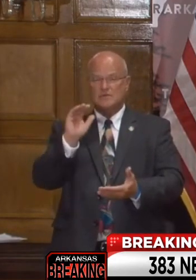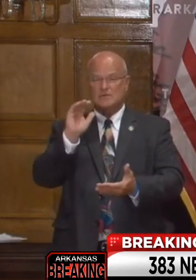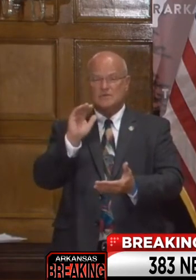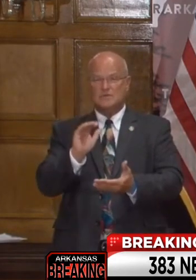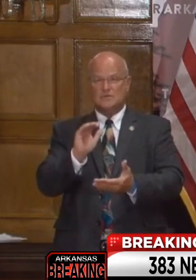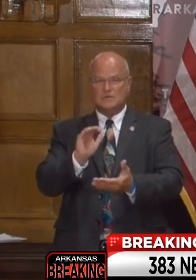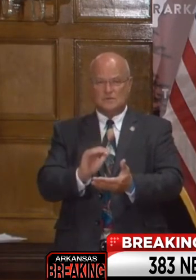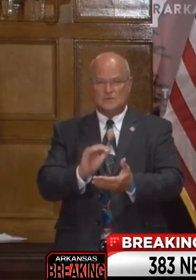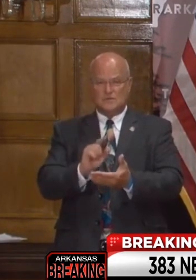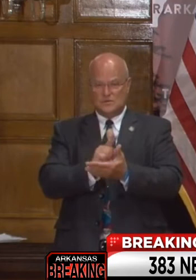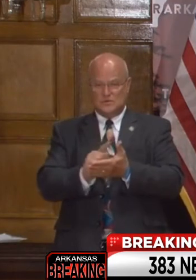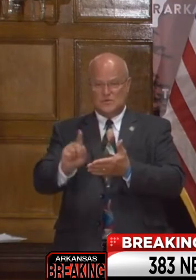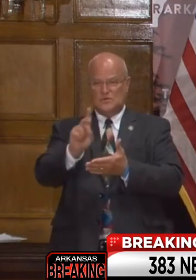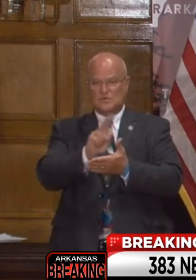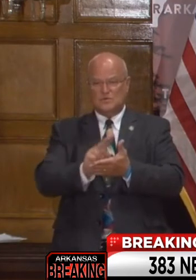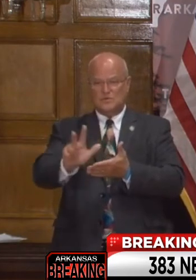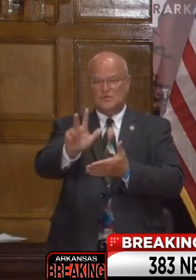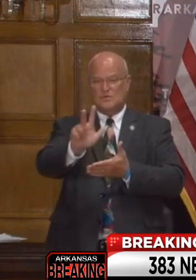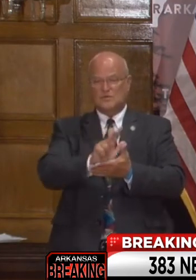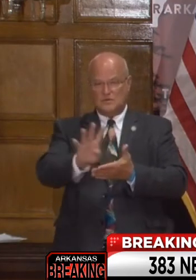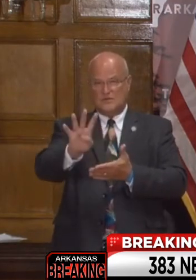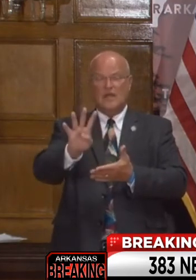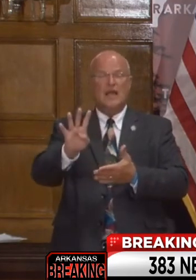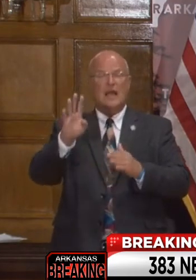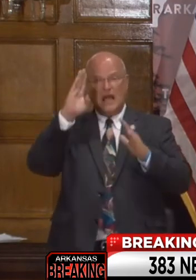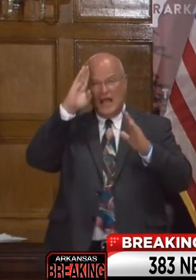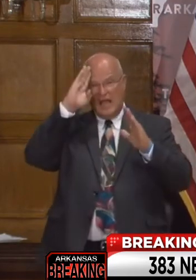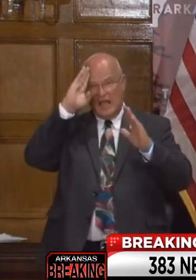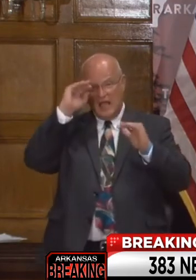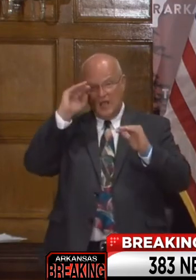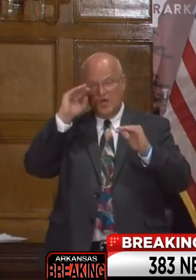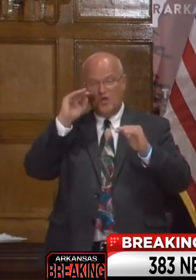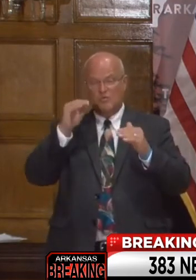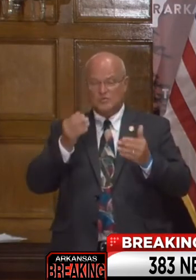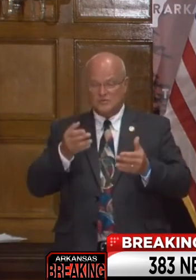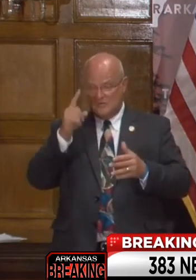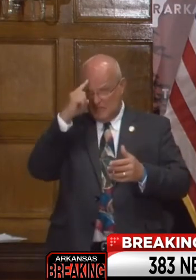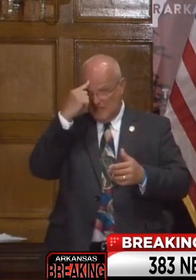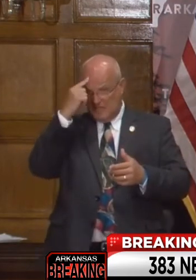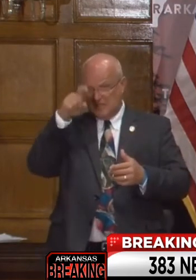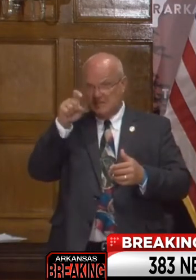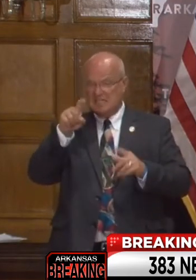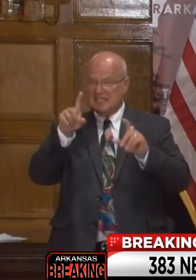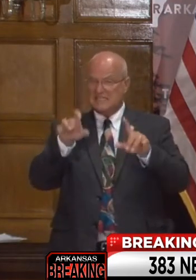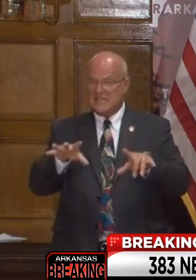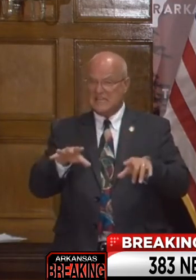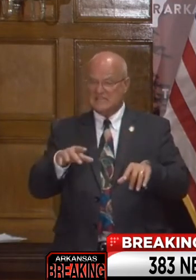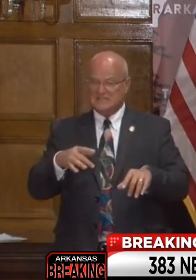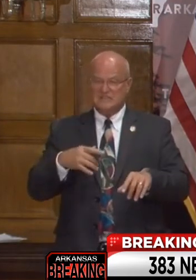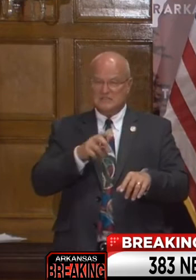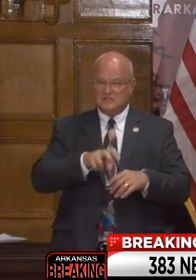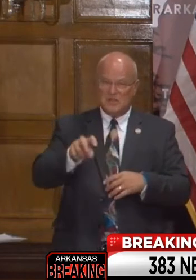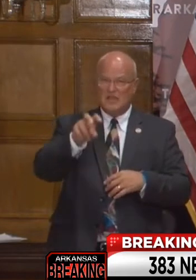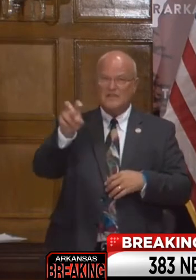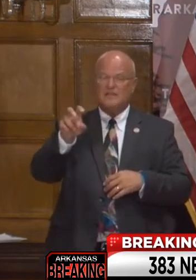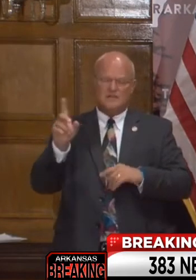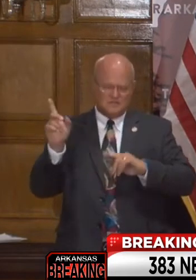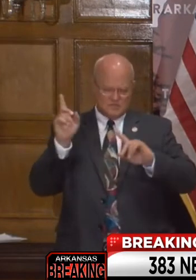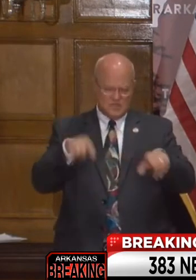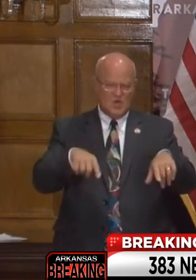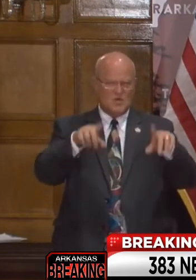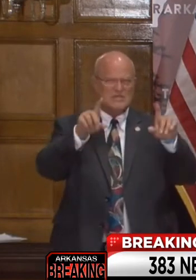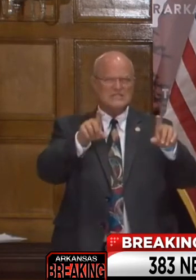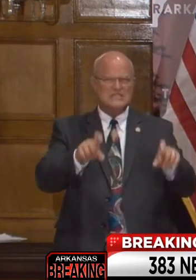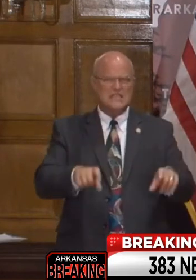the coming weeks. And so I encourage everyone, if you believe you need a test, if you've got symptoms or you've been traveling, go get